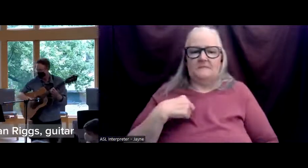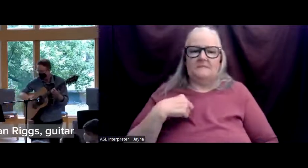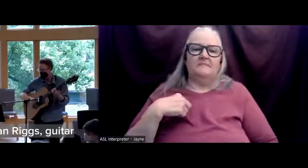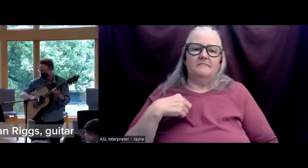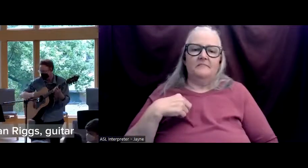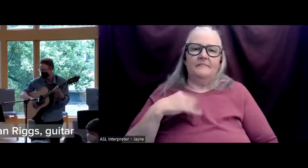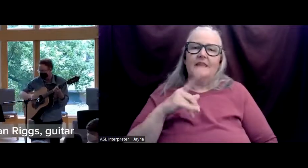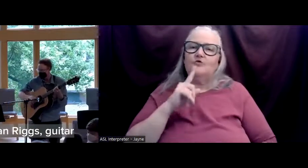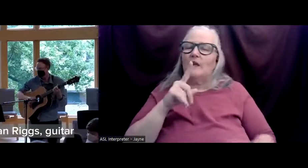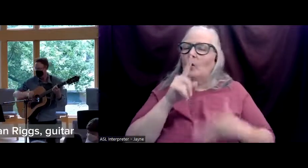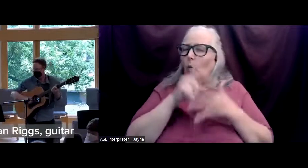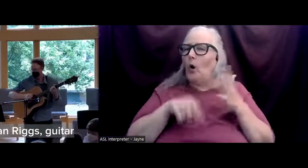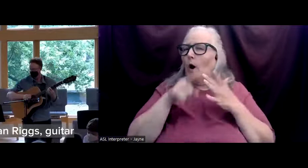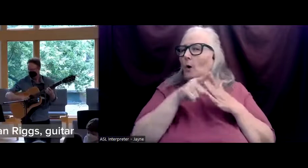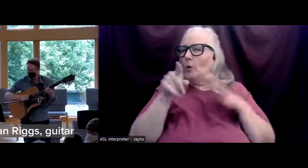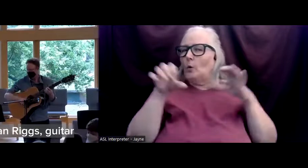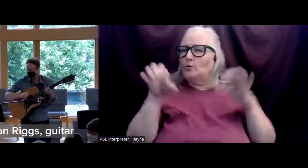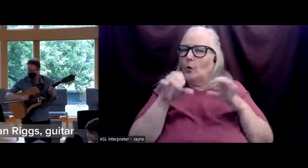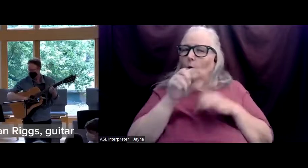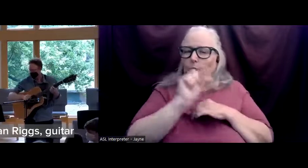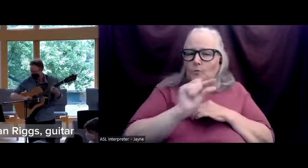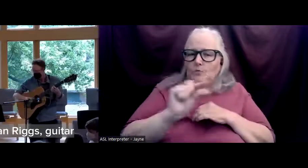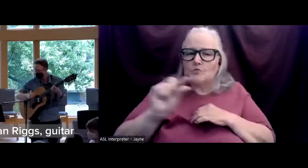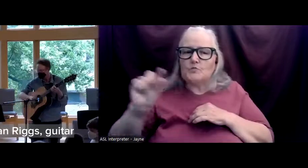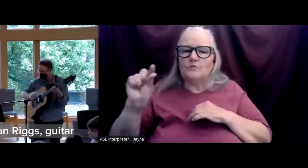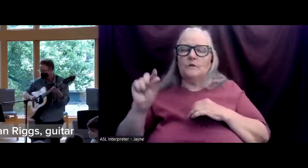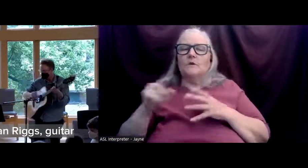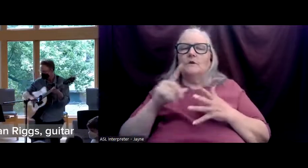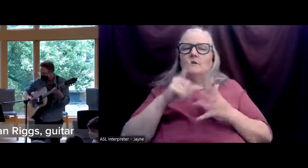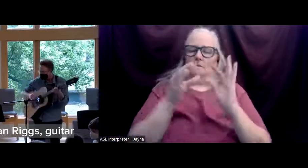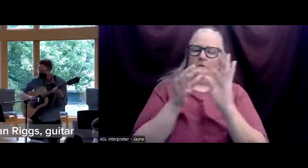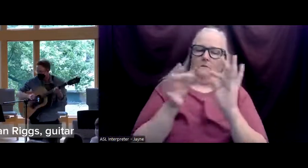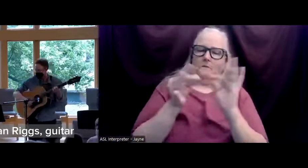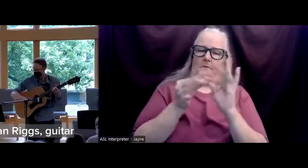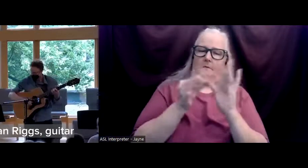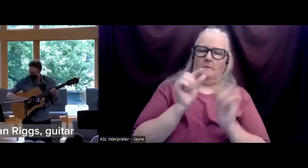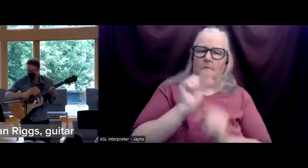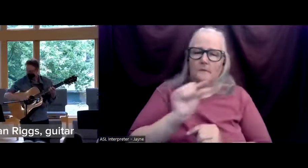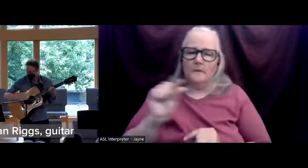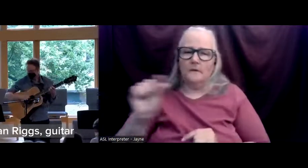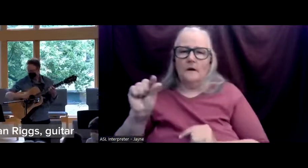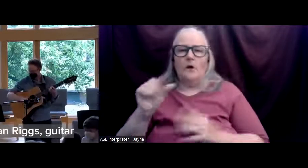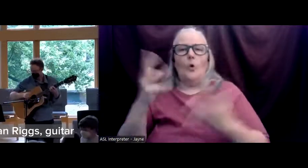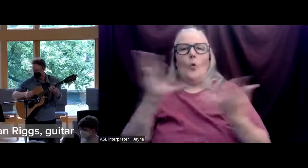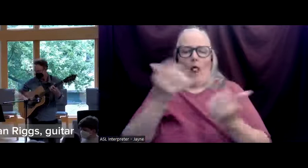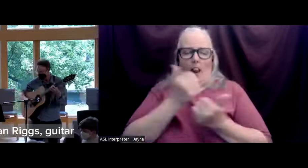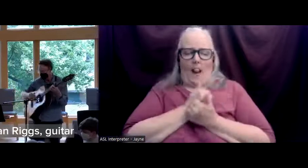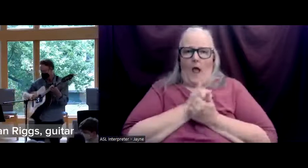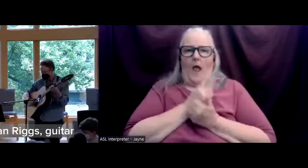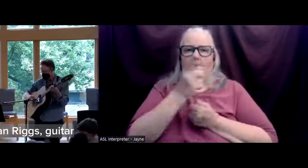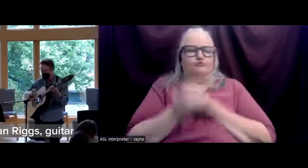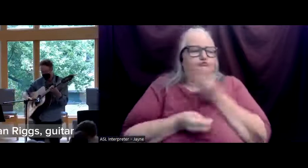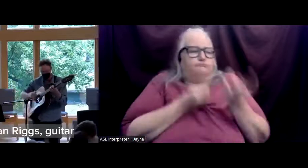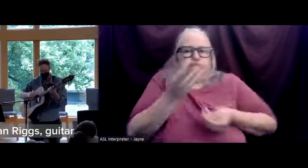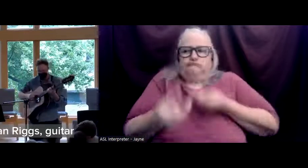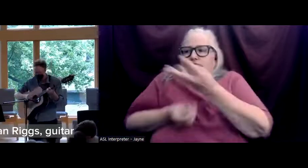It's the little things you do, it's the little things you say, it's the love that you give